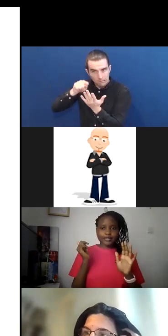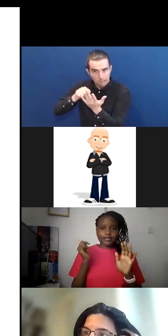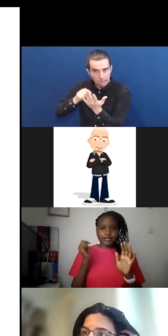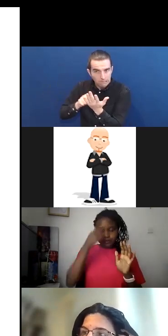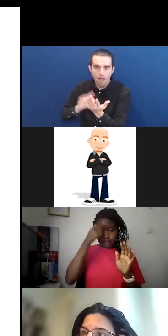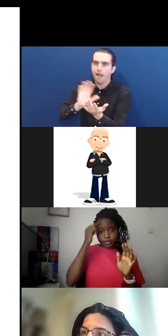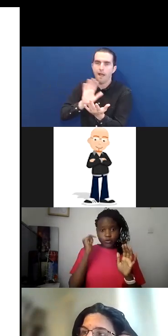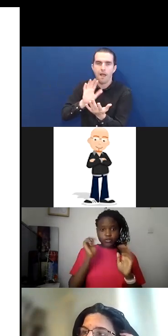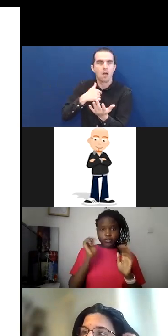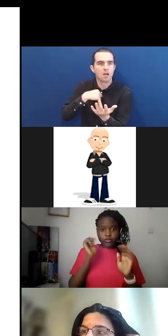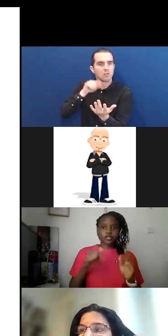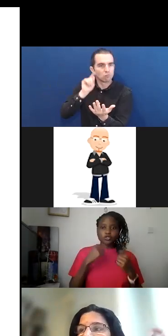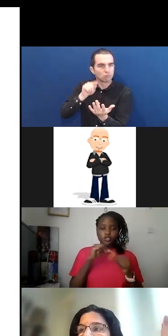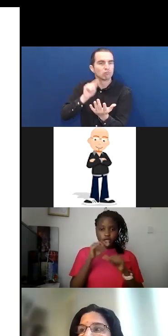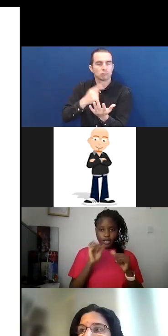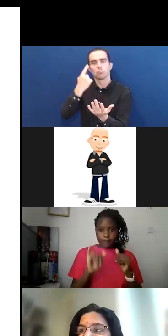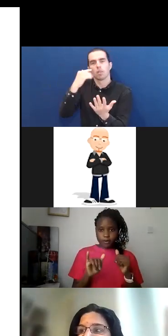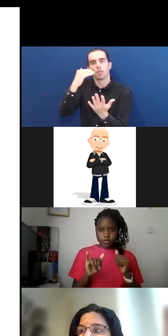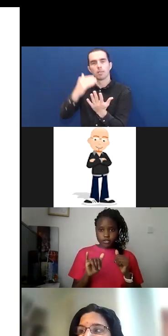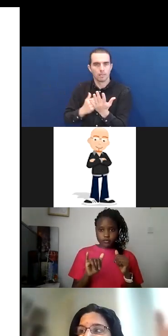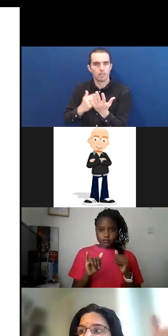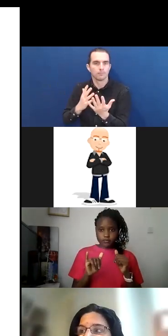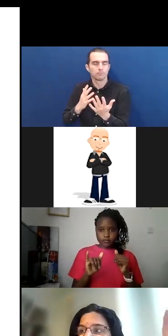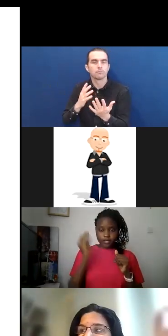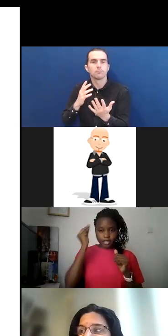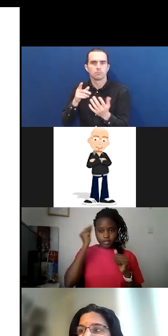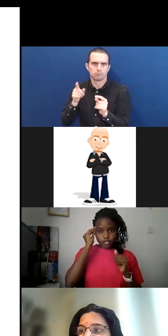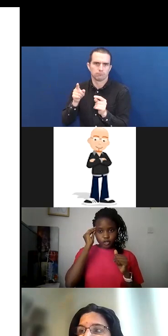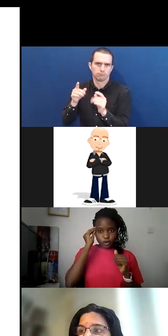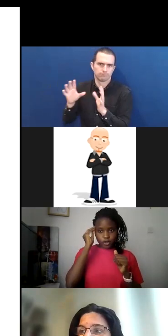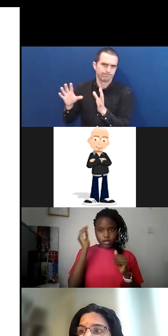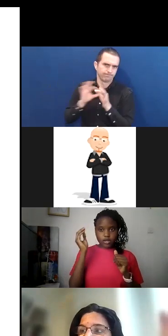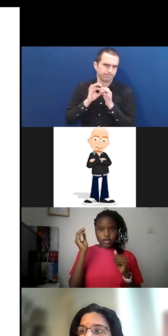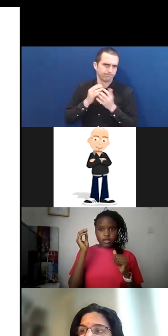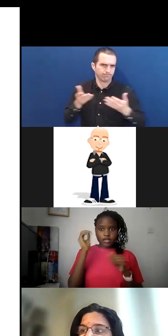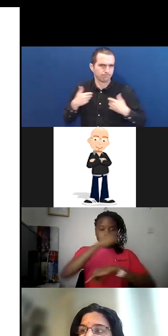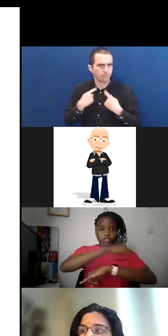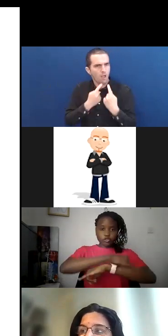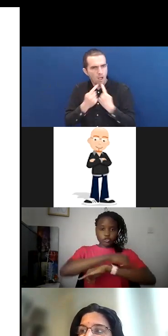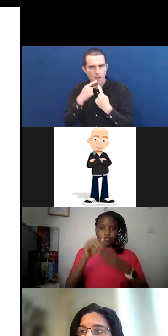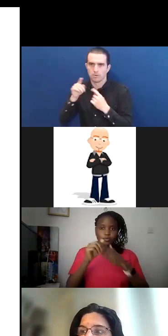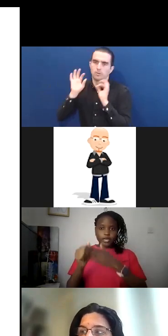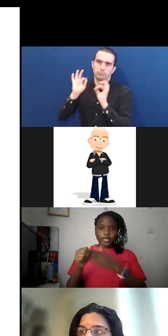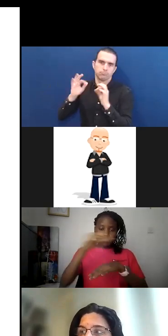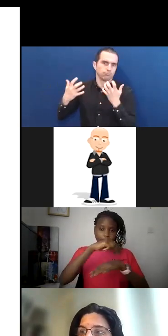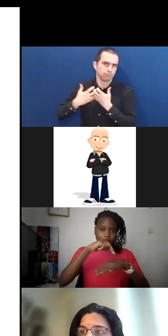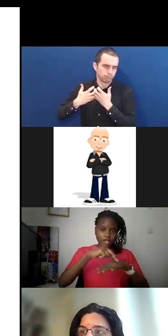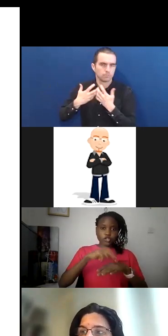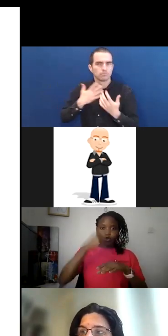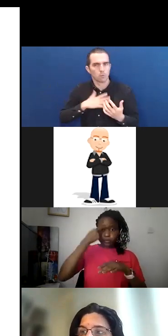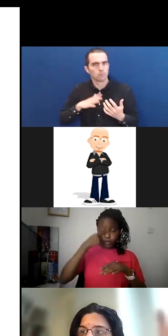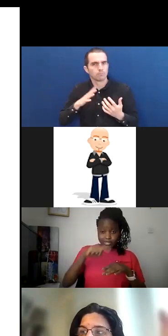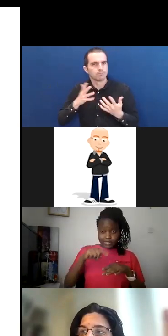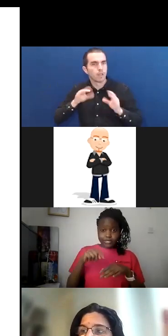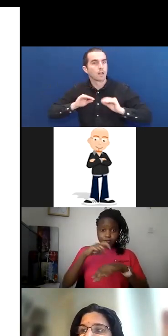relevant to what we're talking about. It's that educational institutions should be guided by national policy to the types of content and timelines for